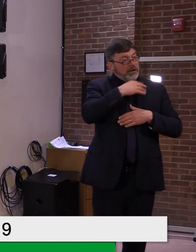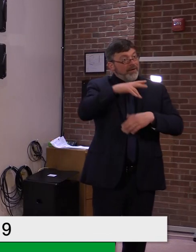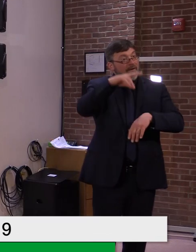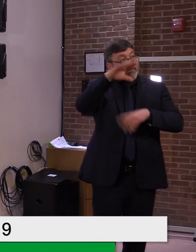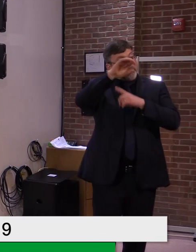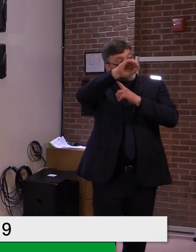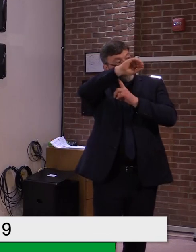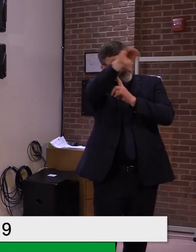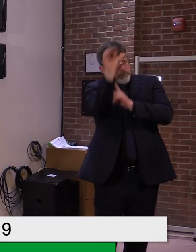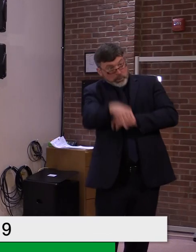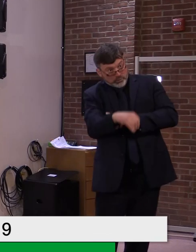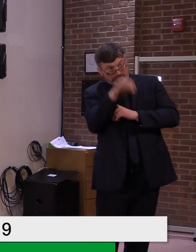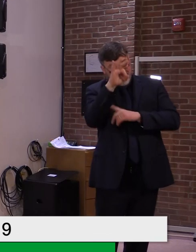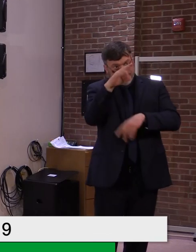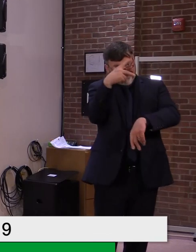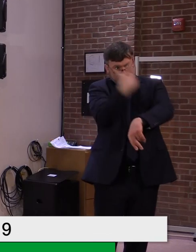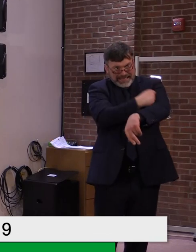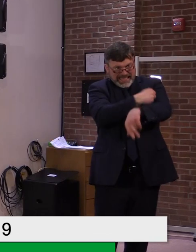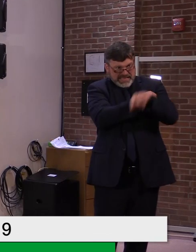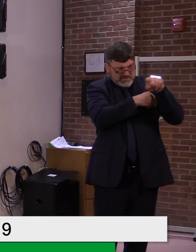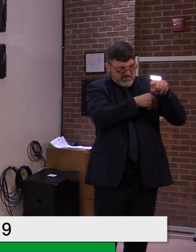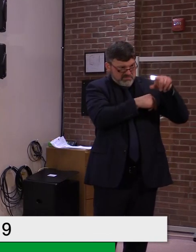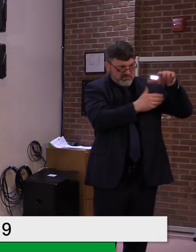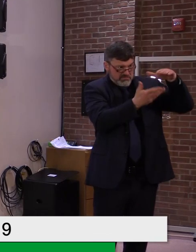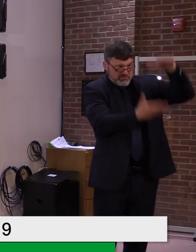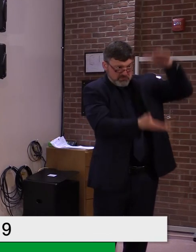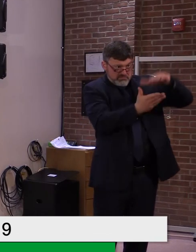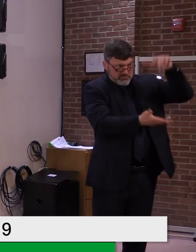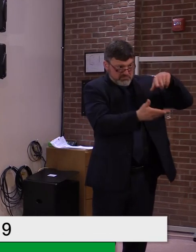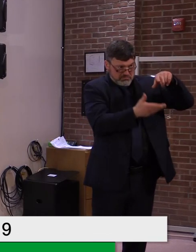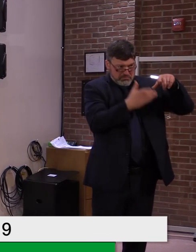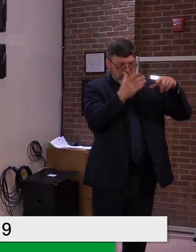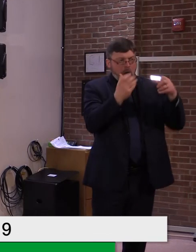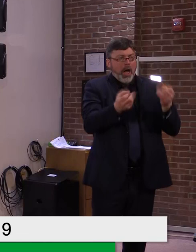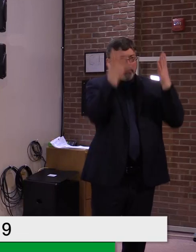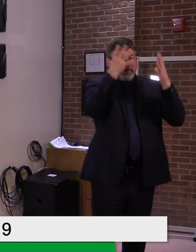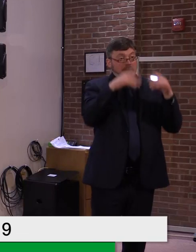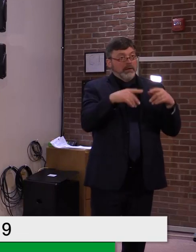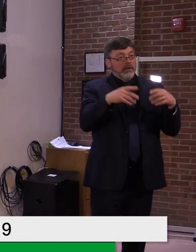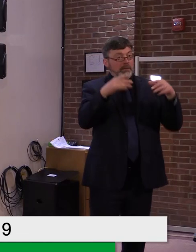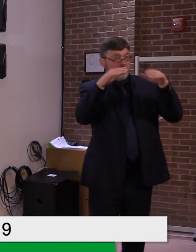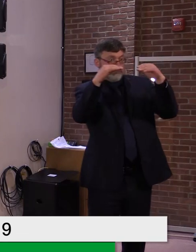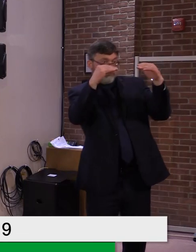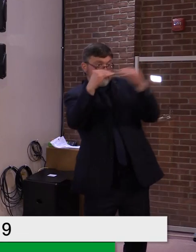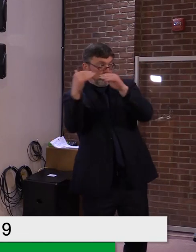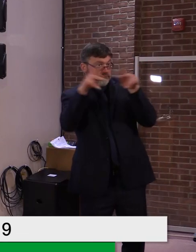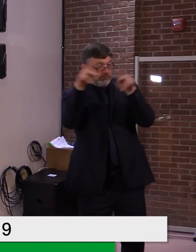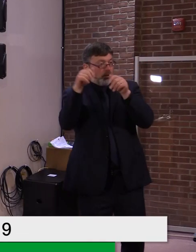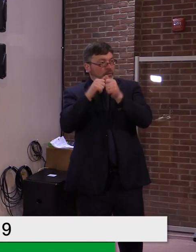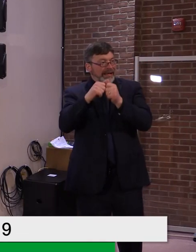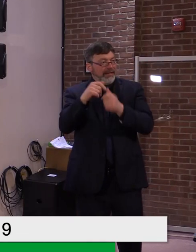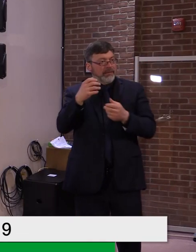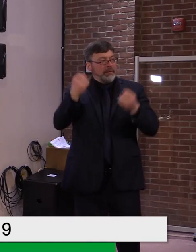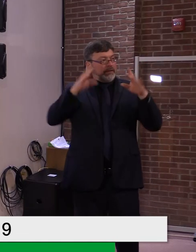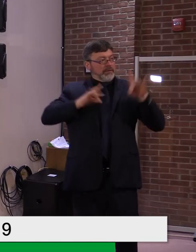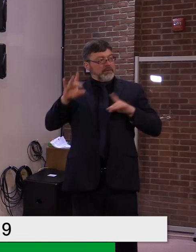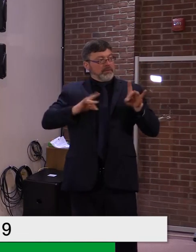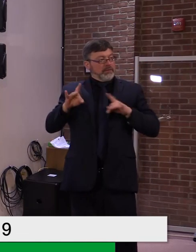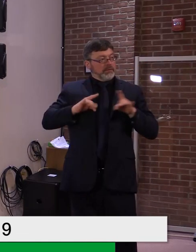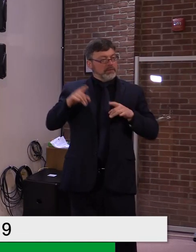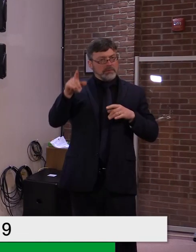regard? And is there anything underlying the increase in cases in the northern sections of the